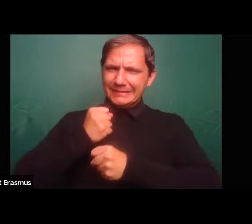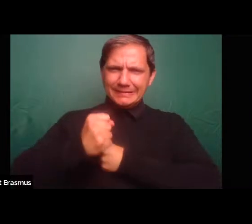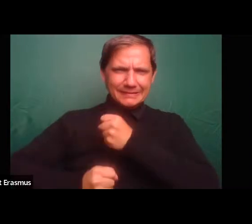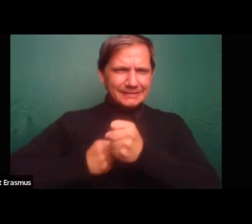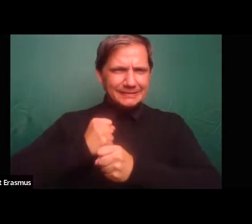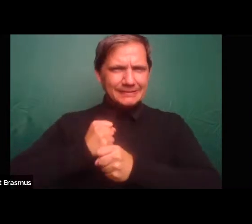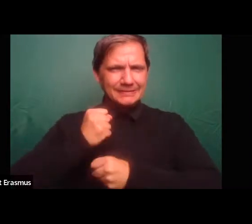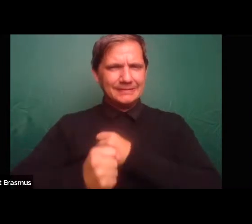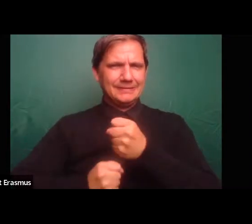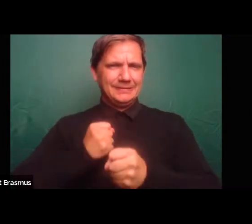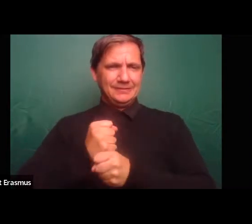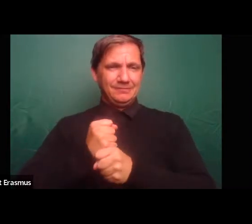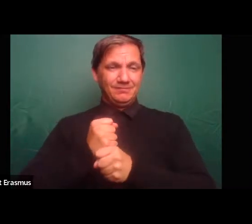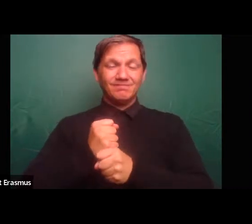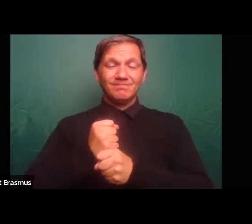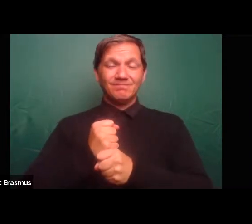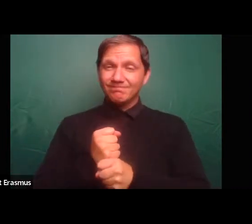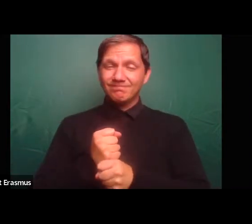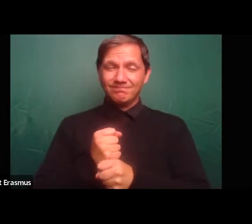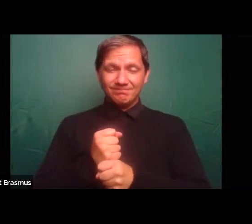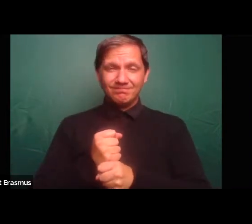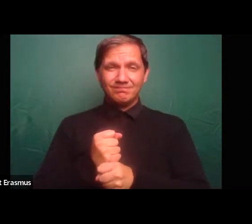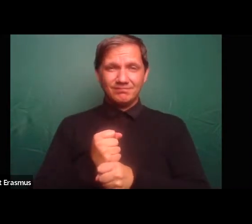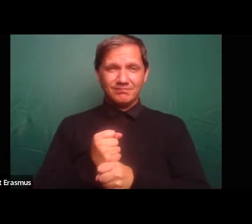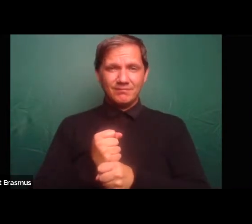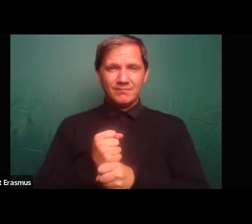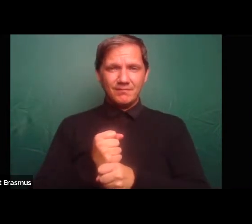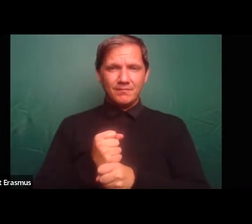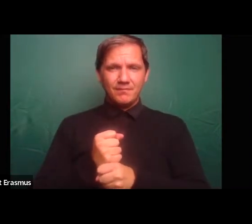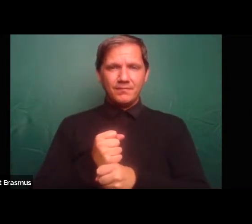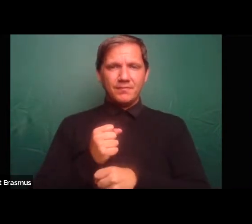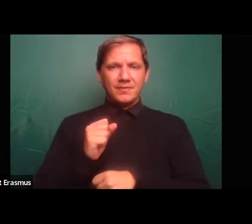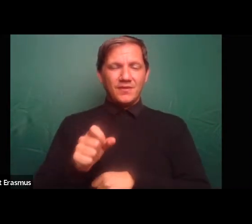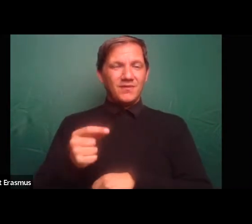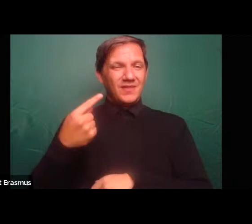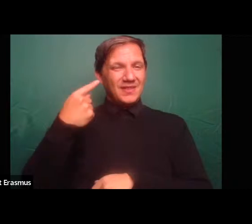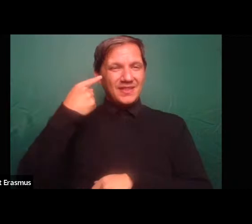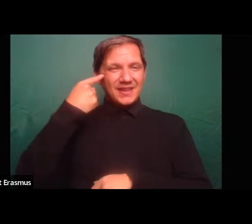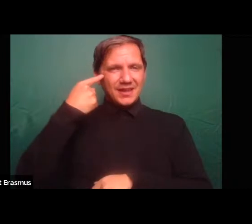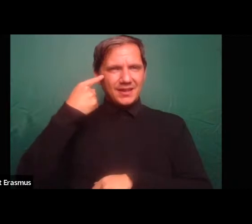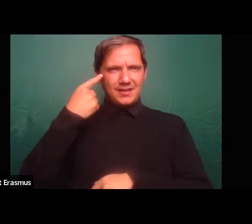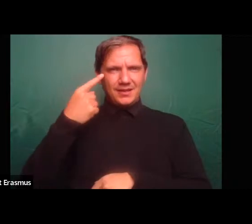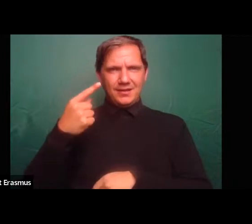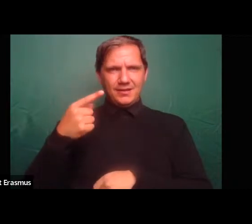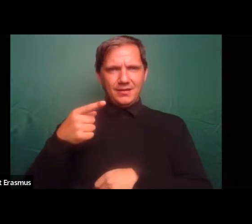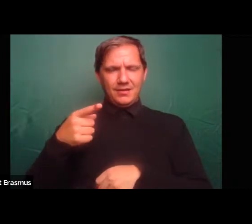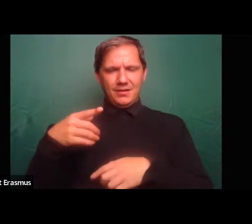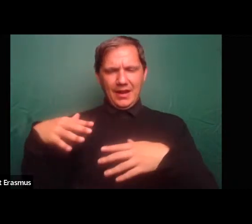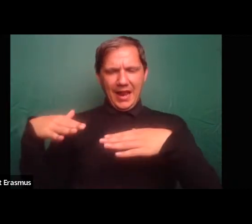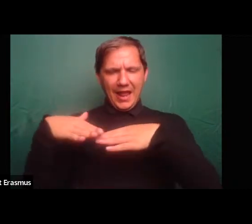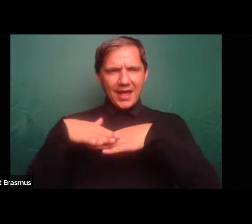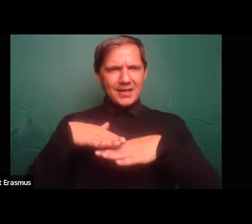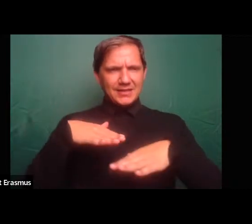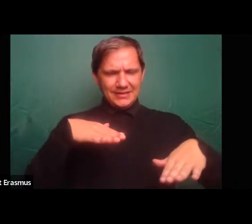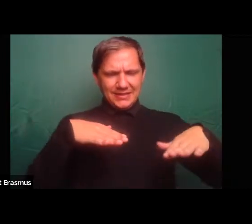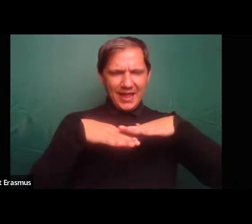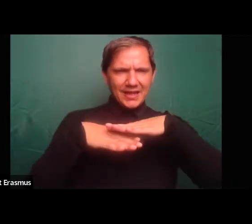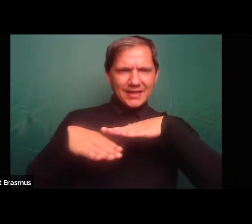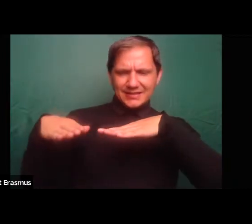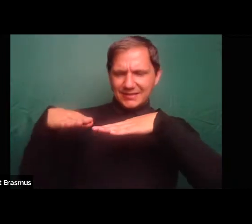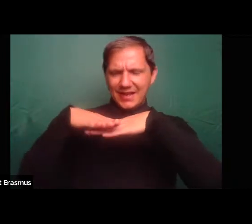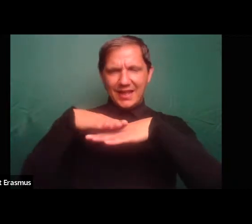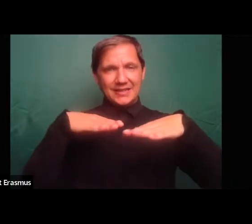quite naive to believe that the multi-layeredness of the way in which the apartheid